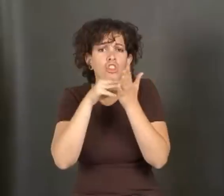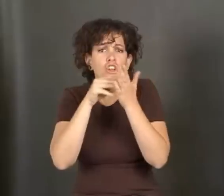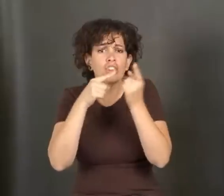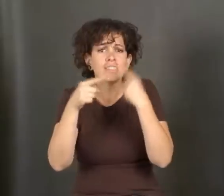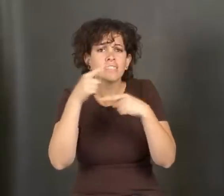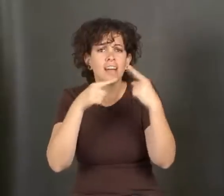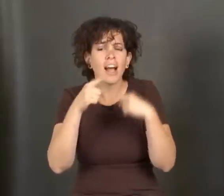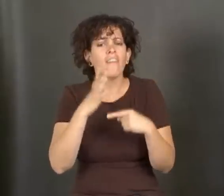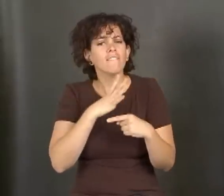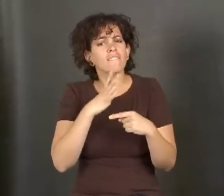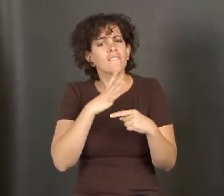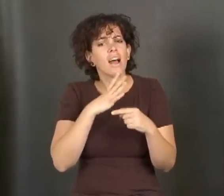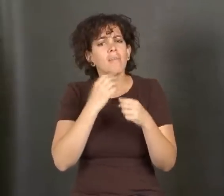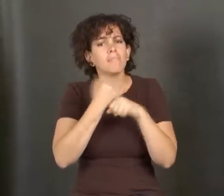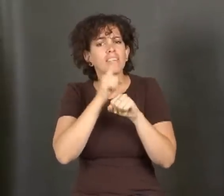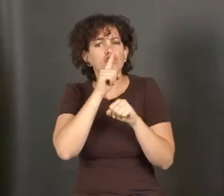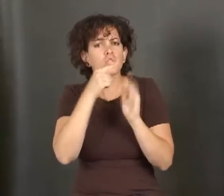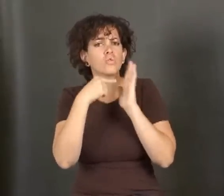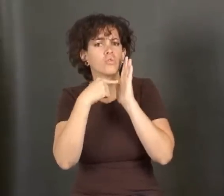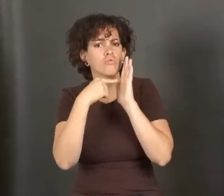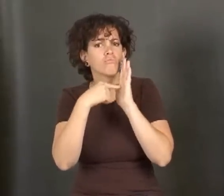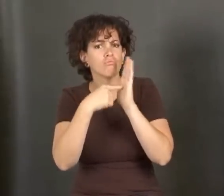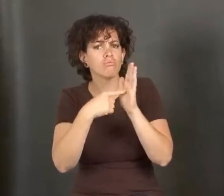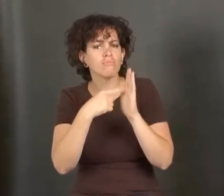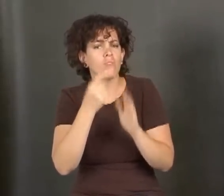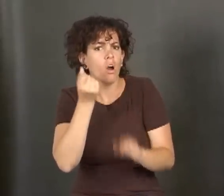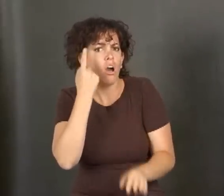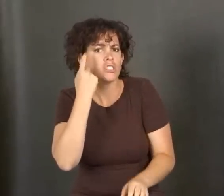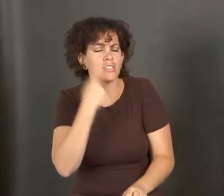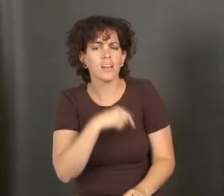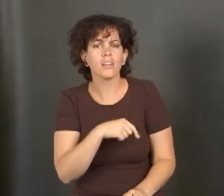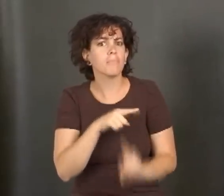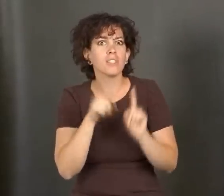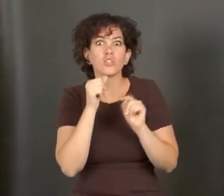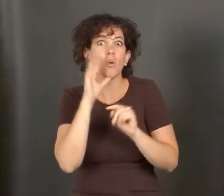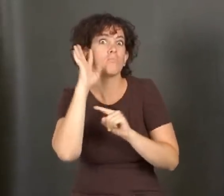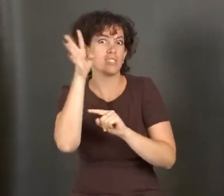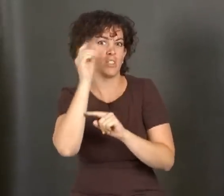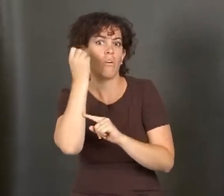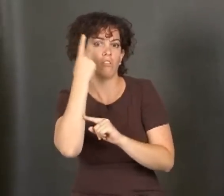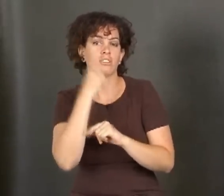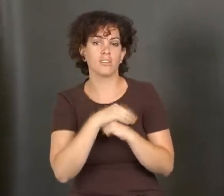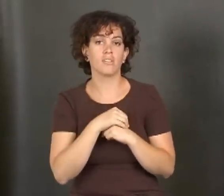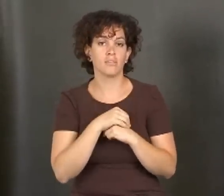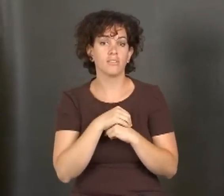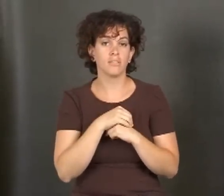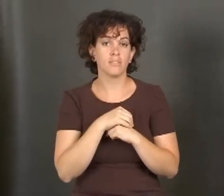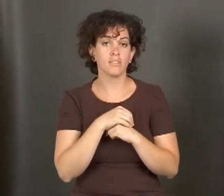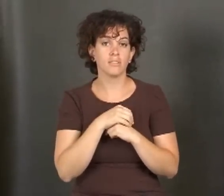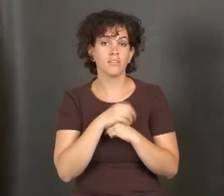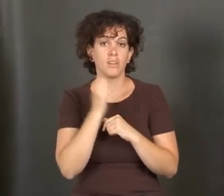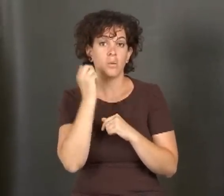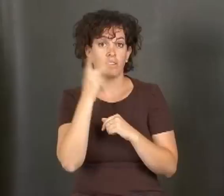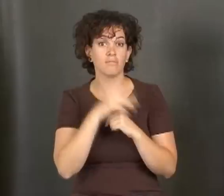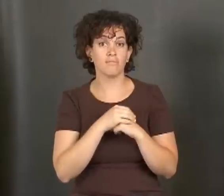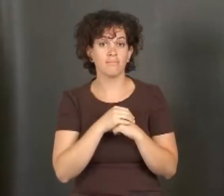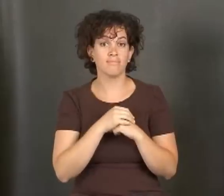don't understand, that's not appropriate. So you want to make sure that you're showing when you understand, but don't pretend to